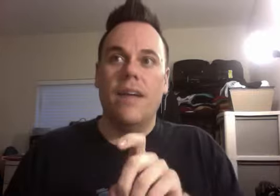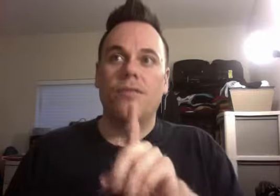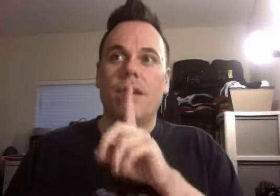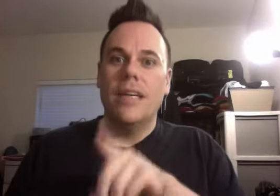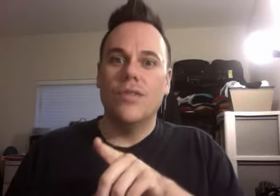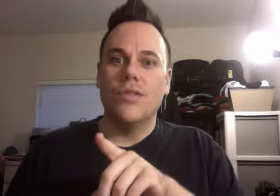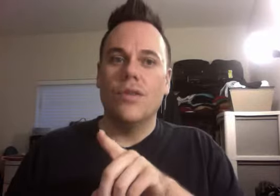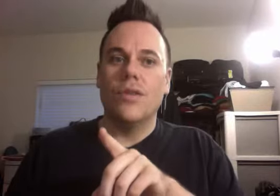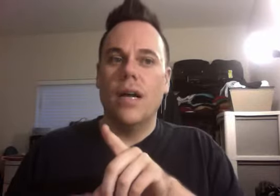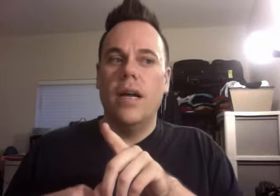to answer